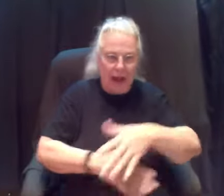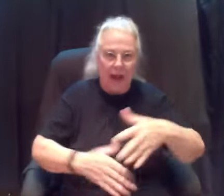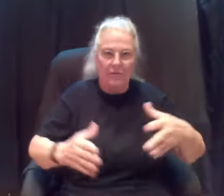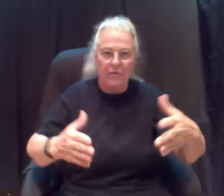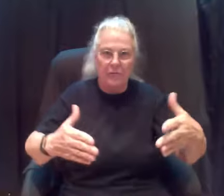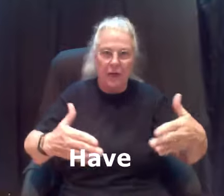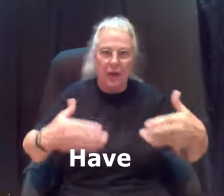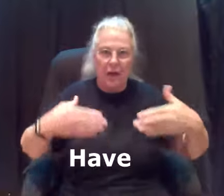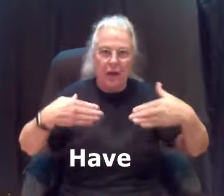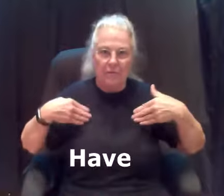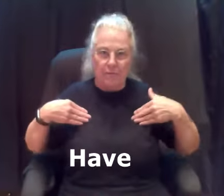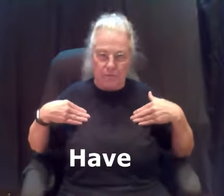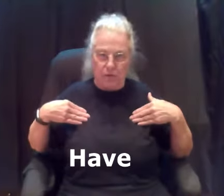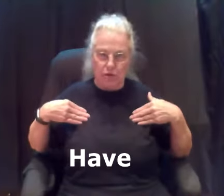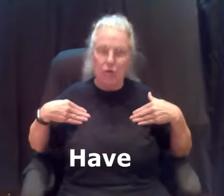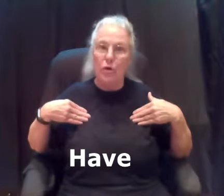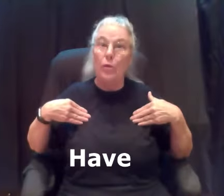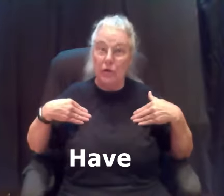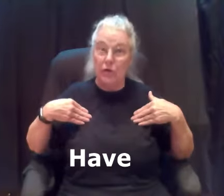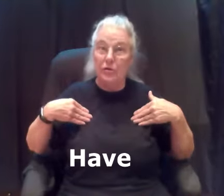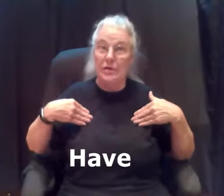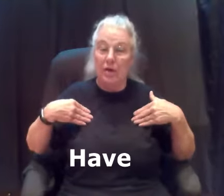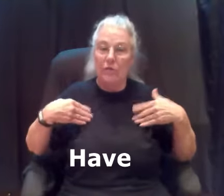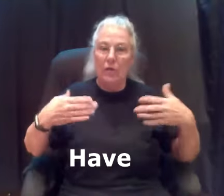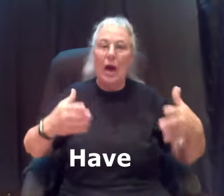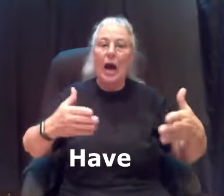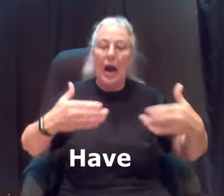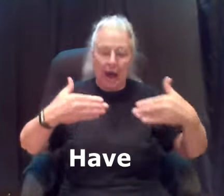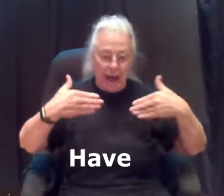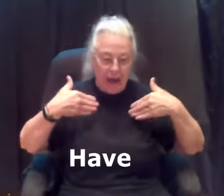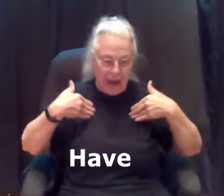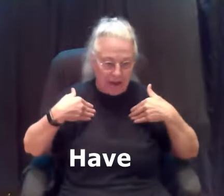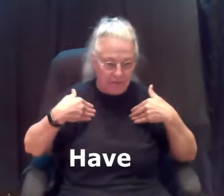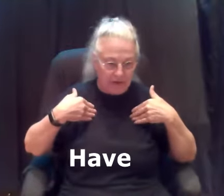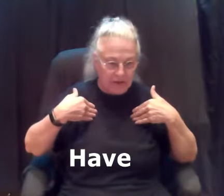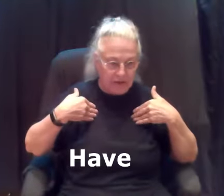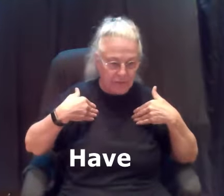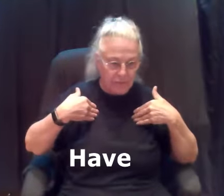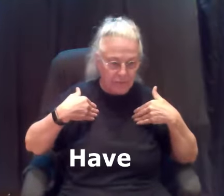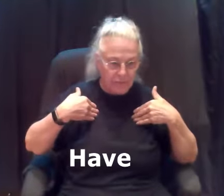Have, and you're just going to pull it to yourself. I have it.